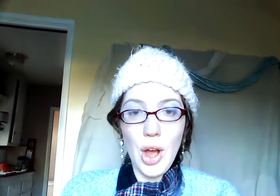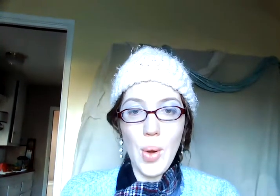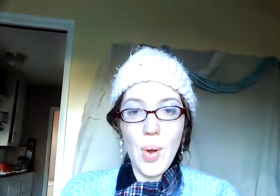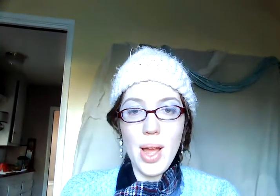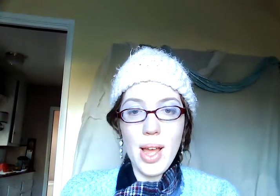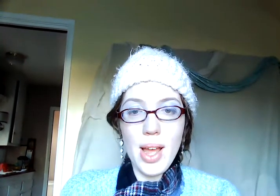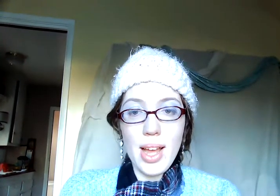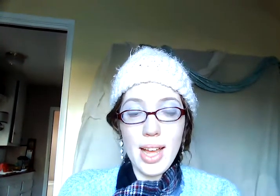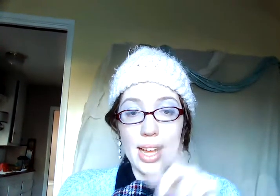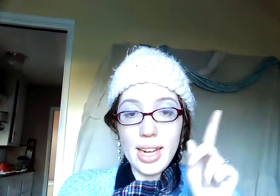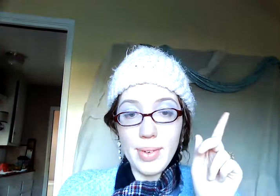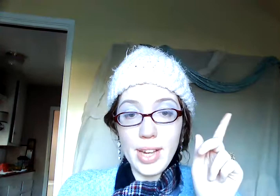here we go